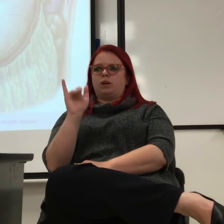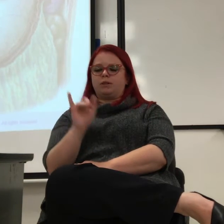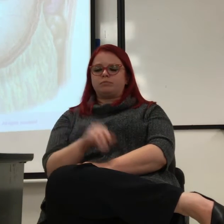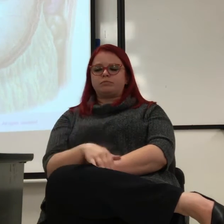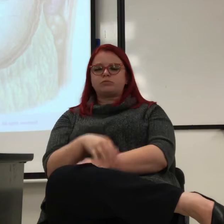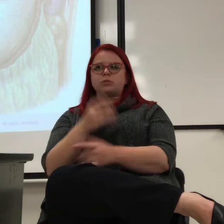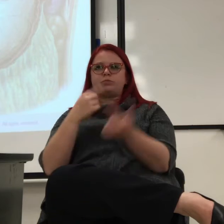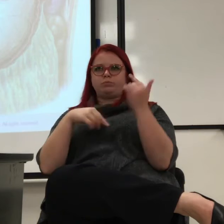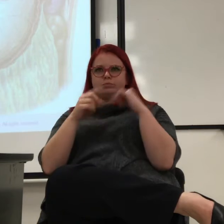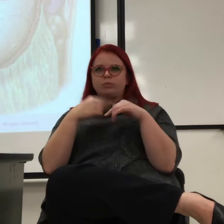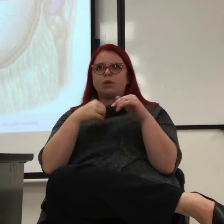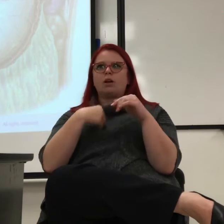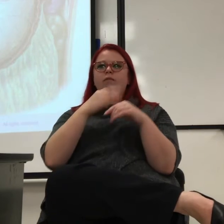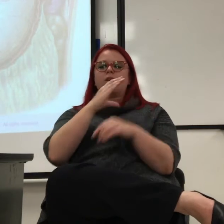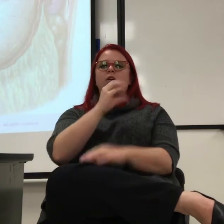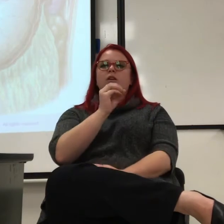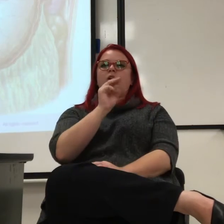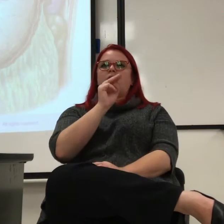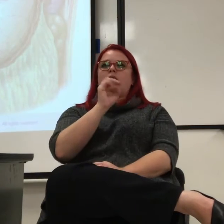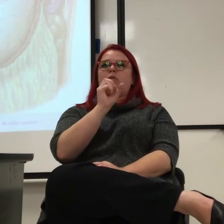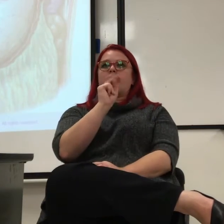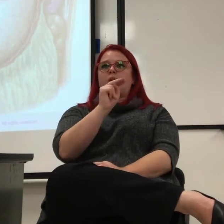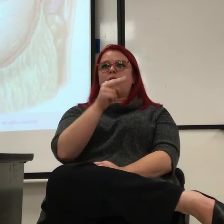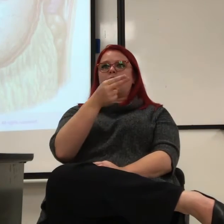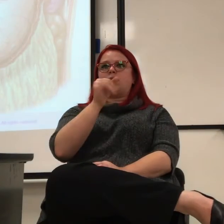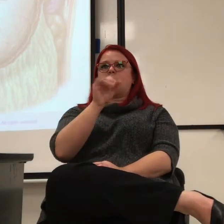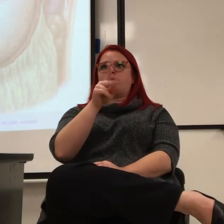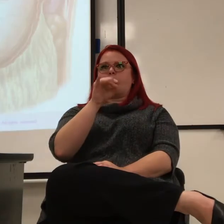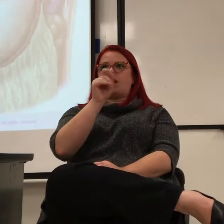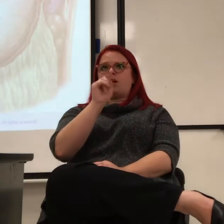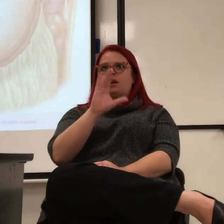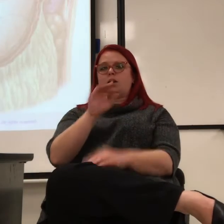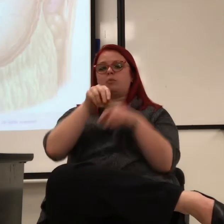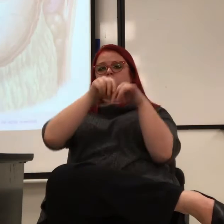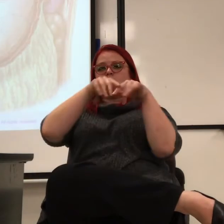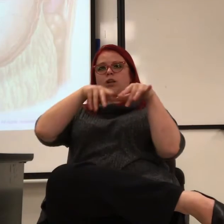up, common hepatic, boop, branches, goes down,